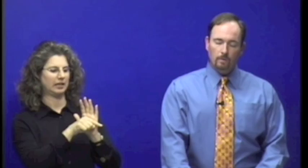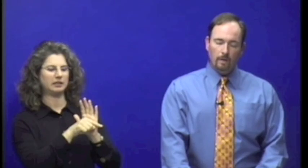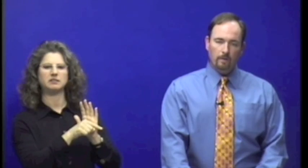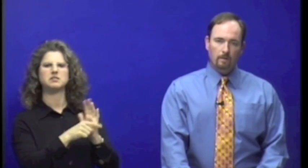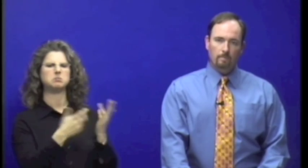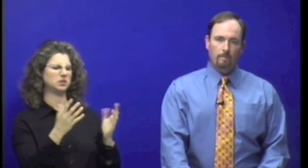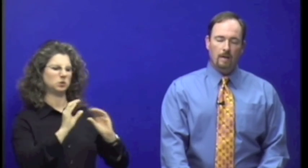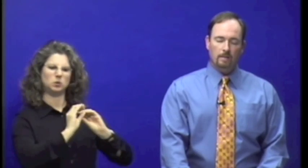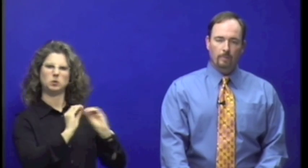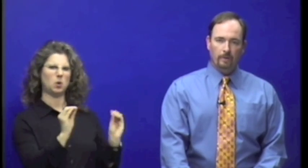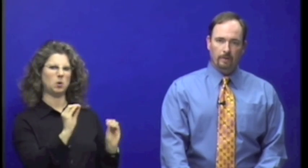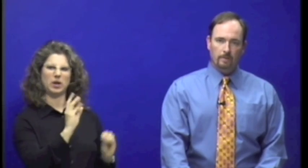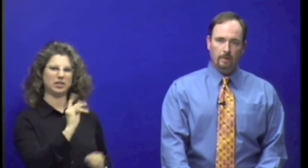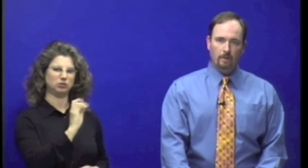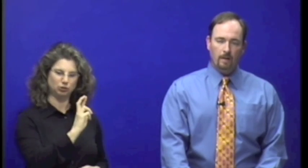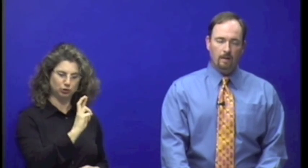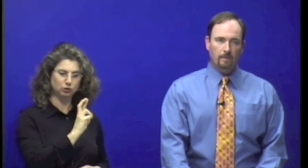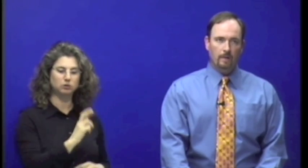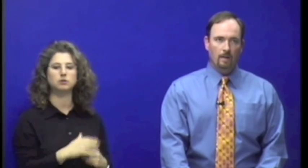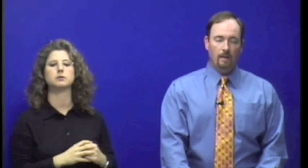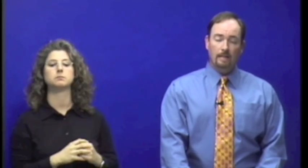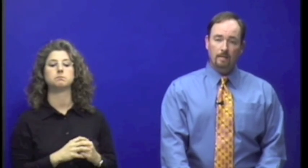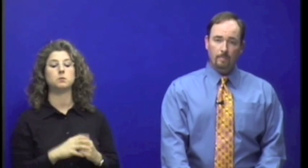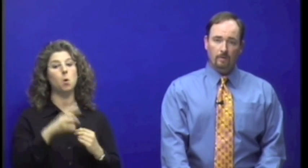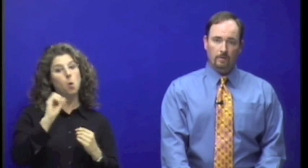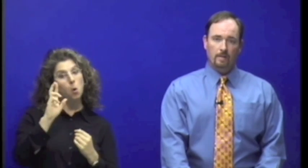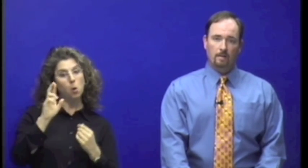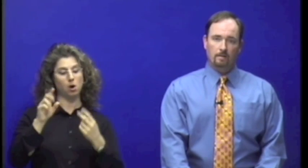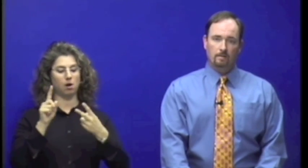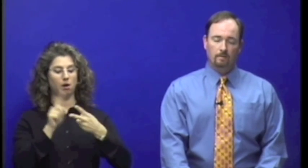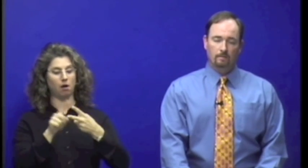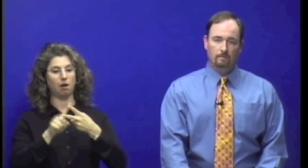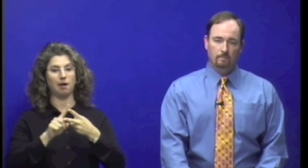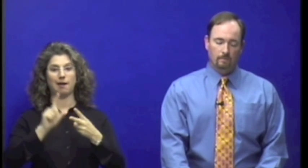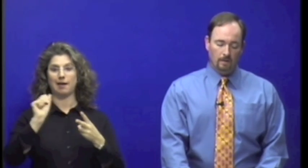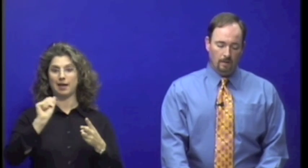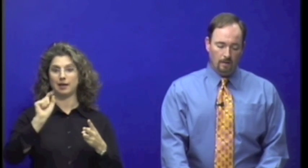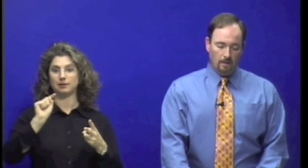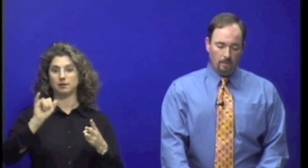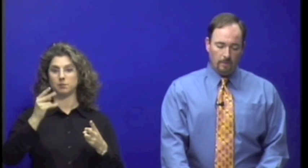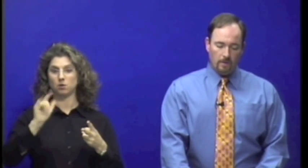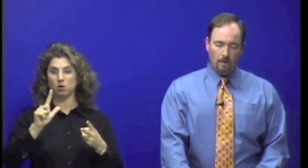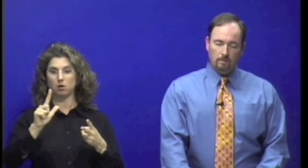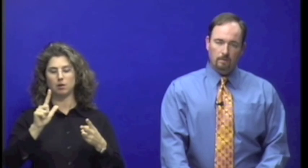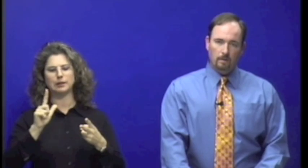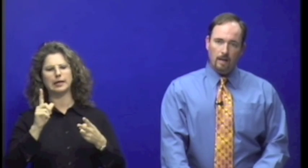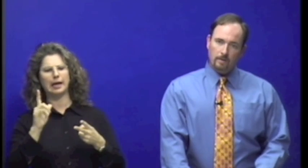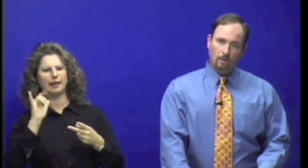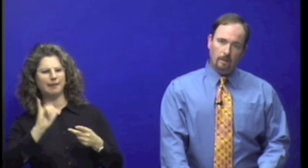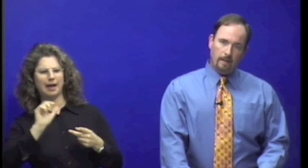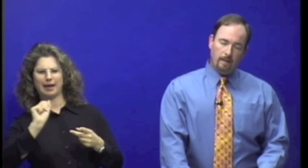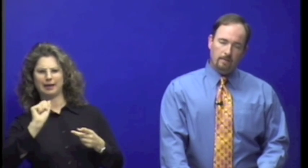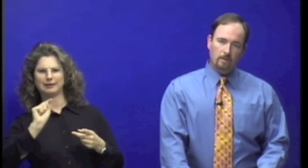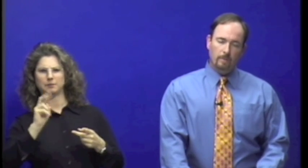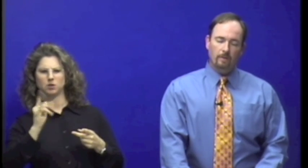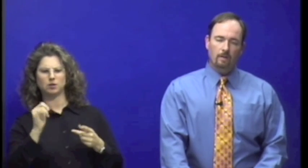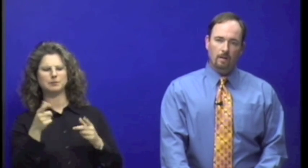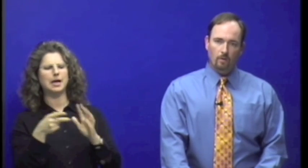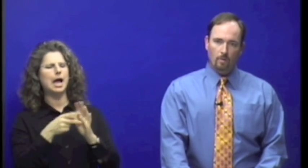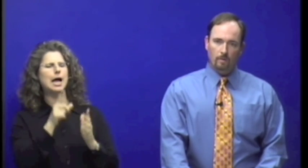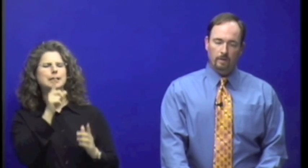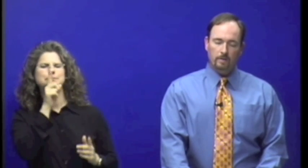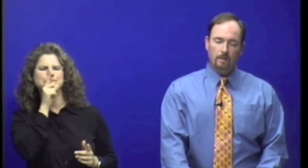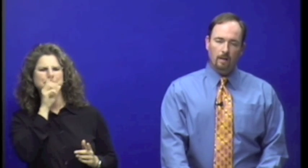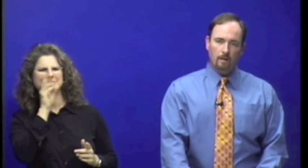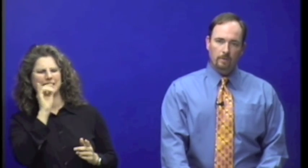also two other possibilities. We could have atypical cells, which are not totally cancer, but they're